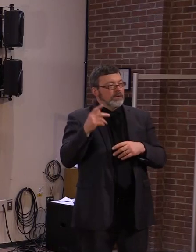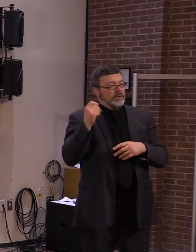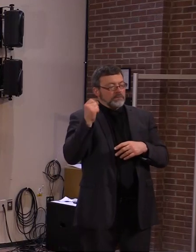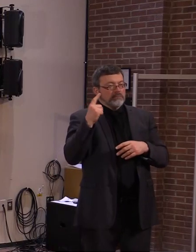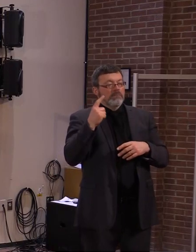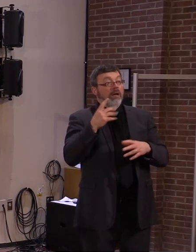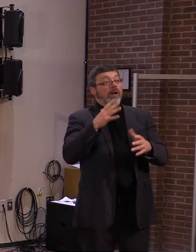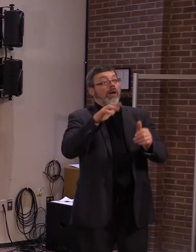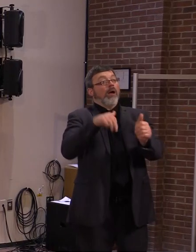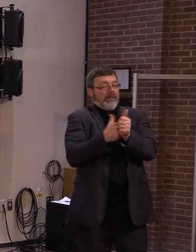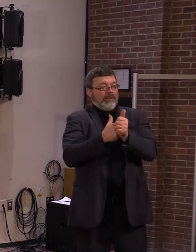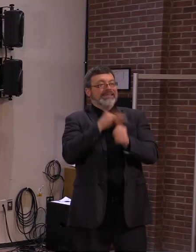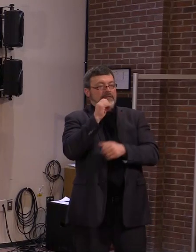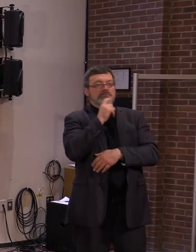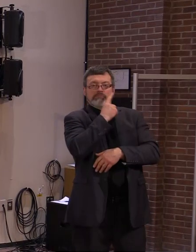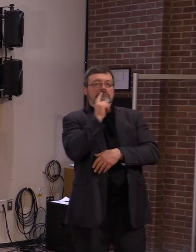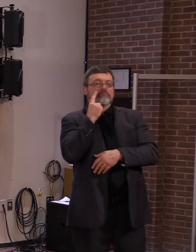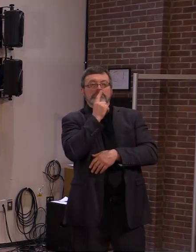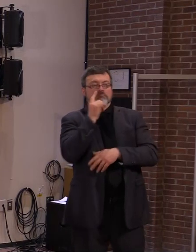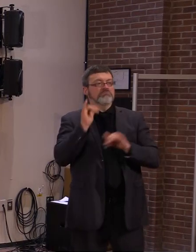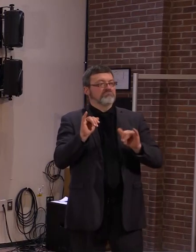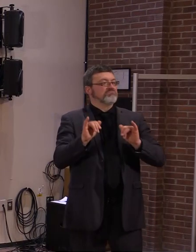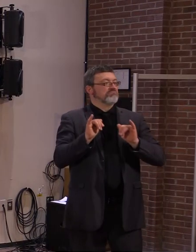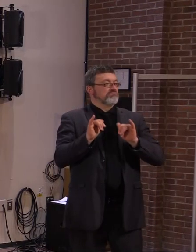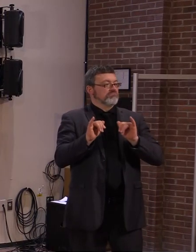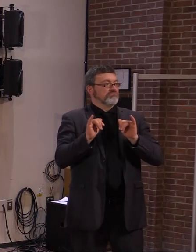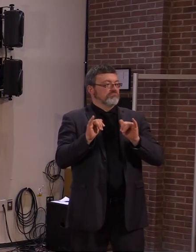same time, we are shifting